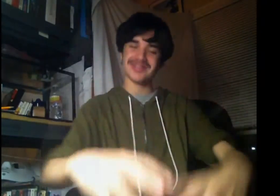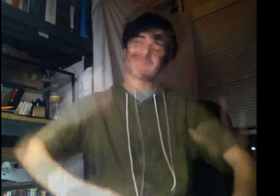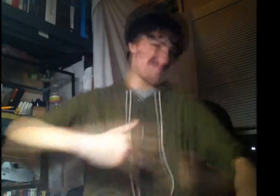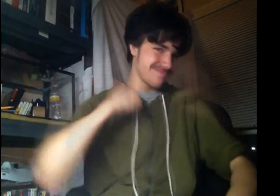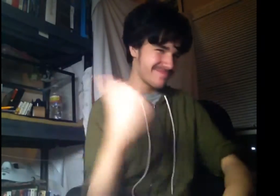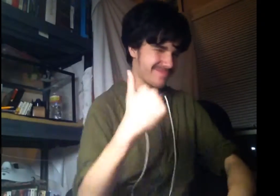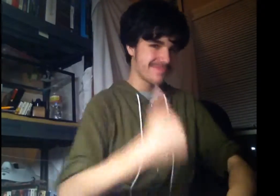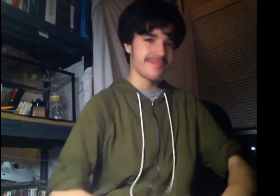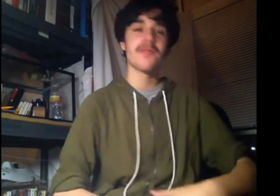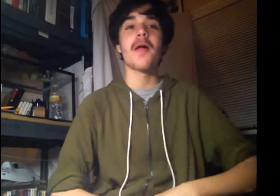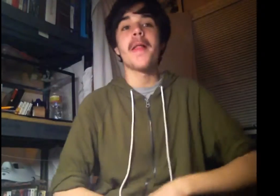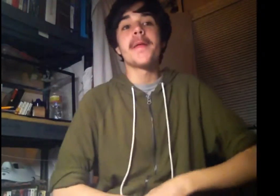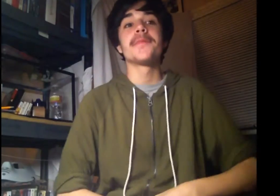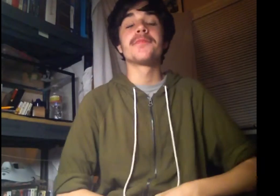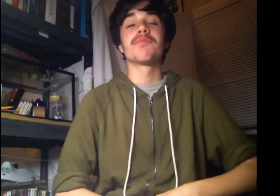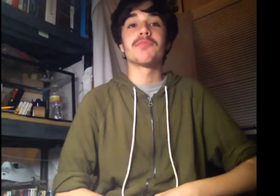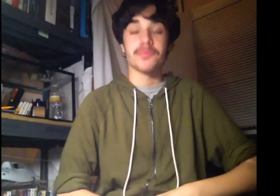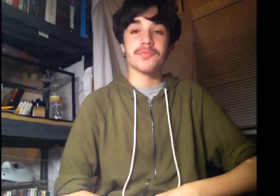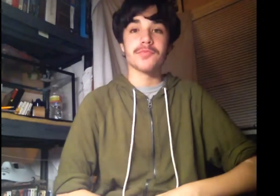Take away all that soul-crushing inadequacy.